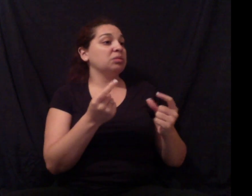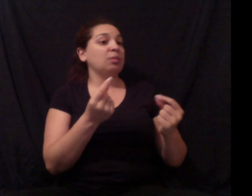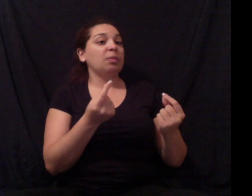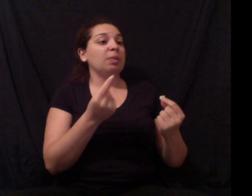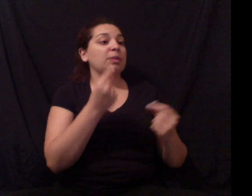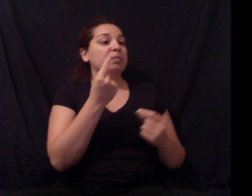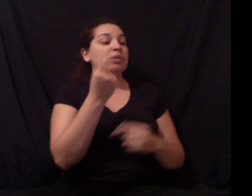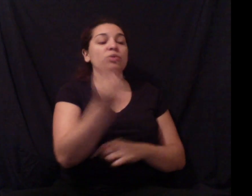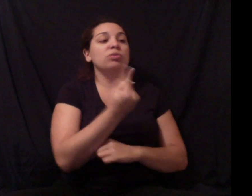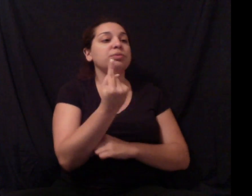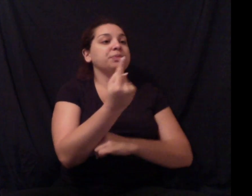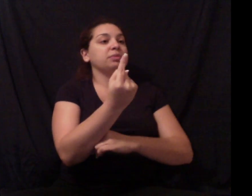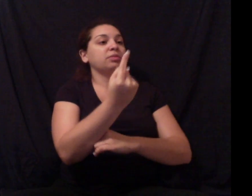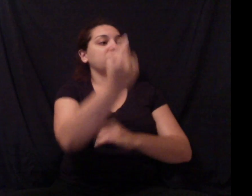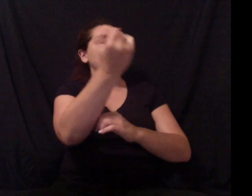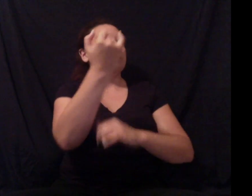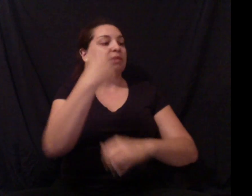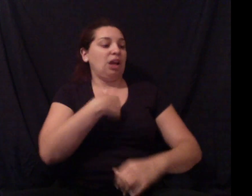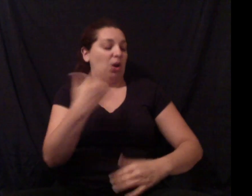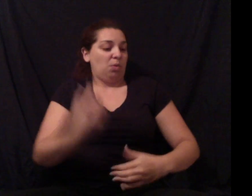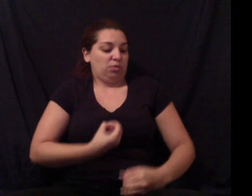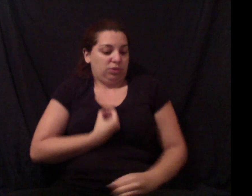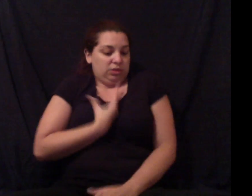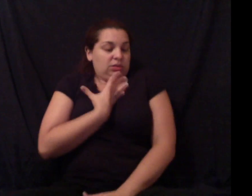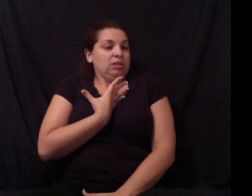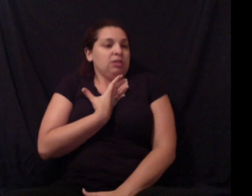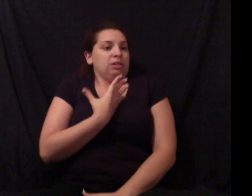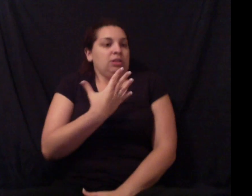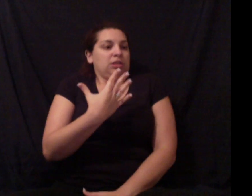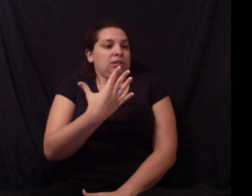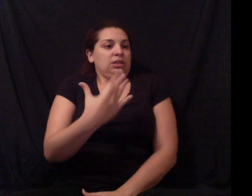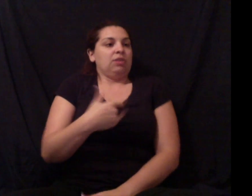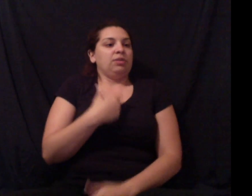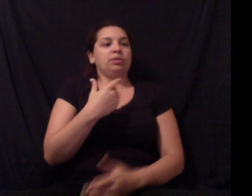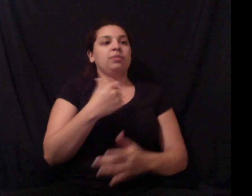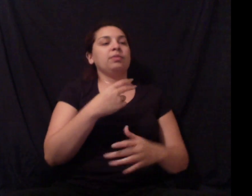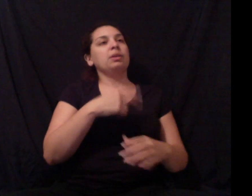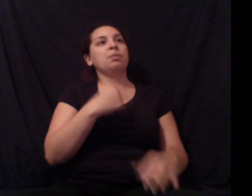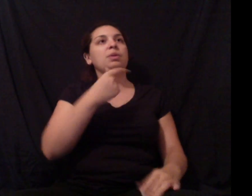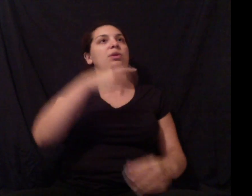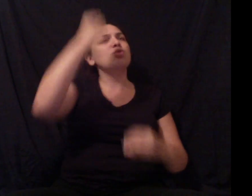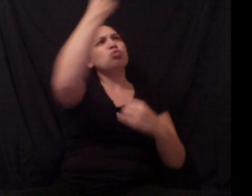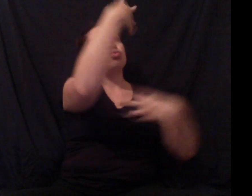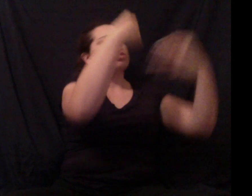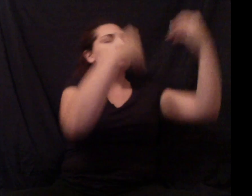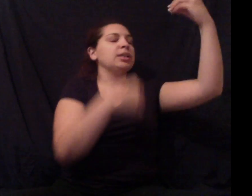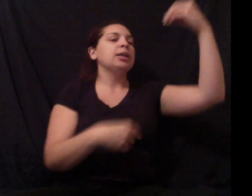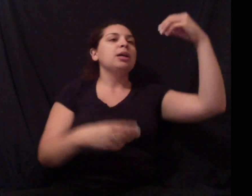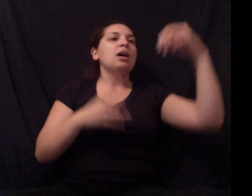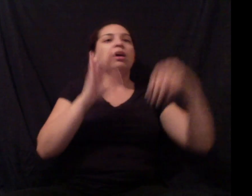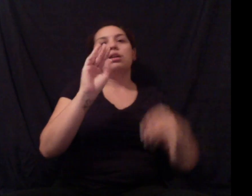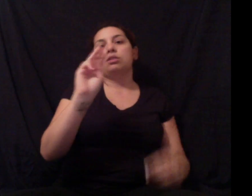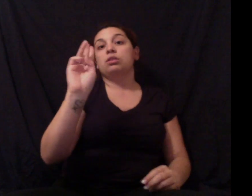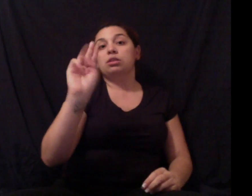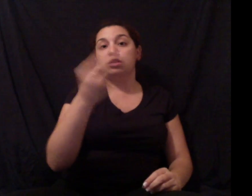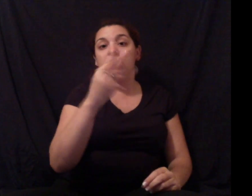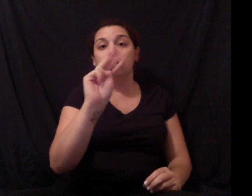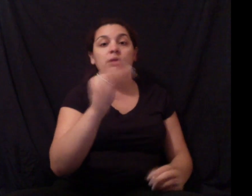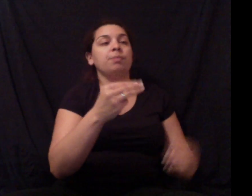it just off the intuitive inspiration I get, when I'm in the shower and I'm just humming something random, right? And